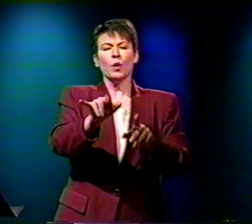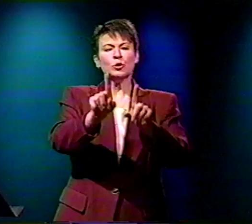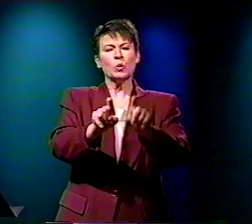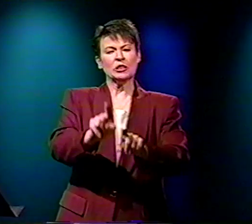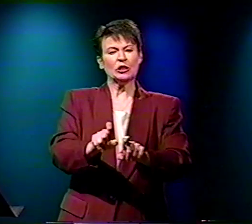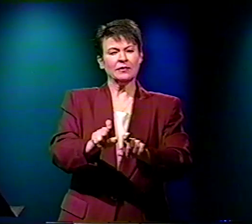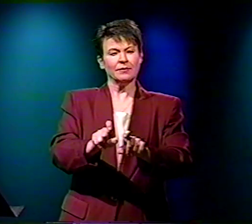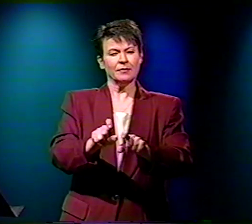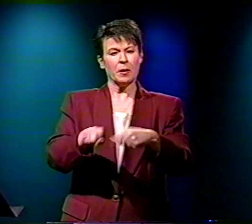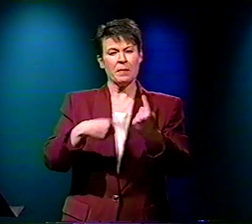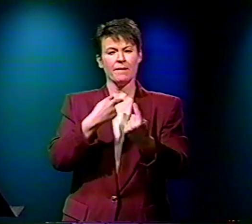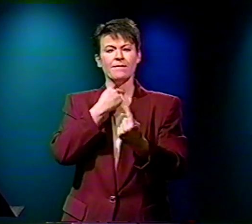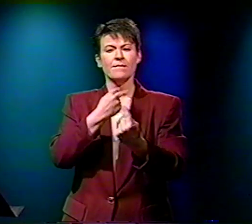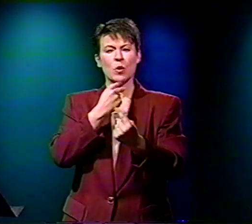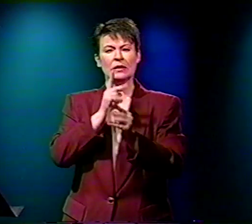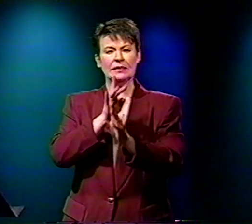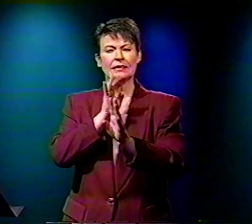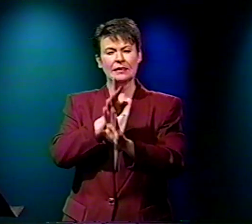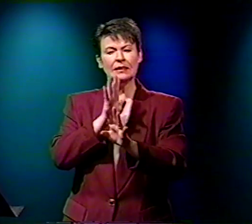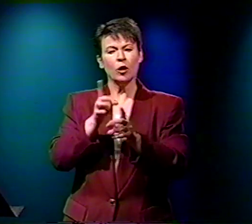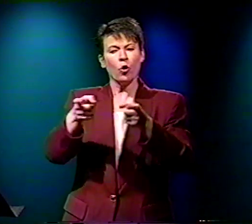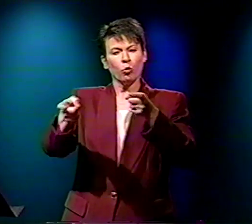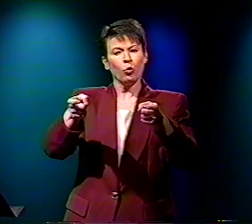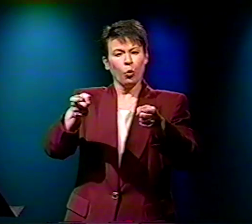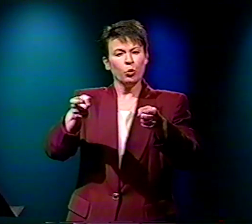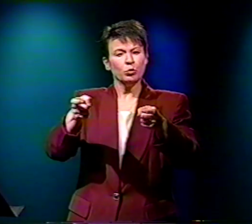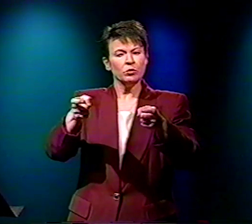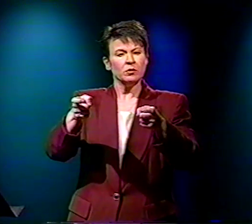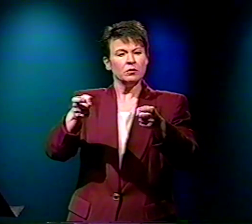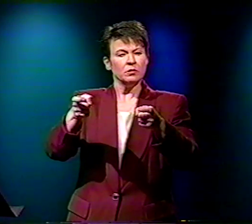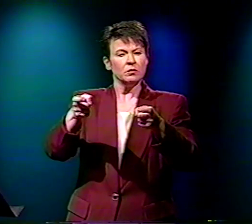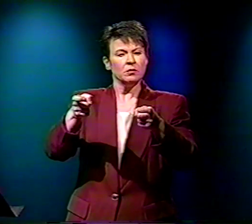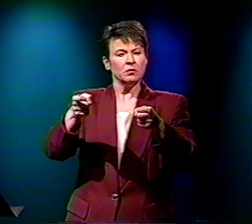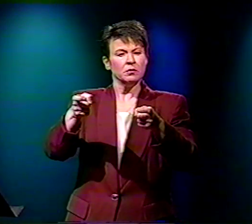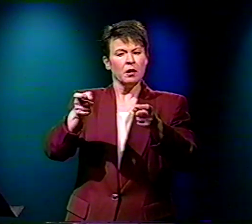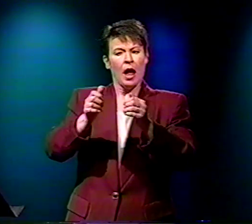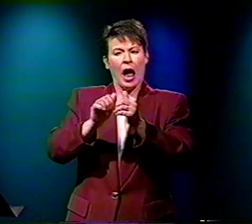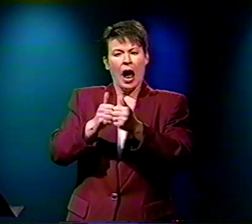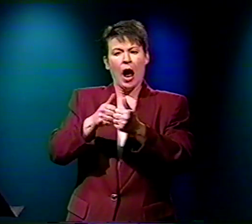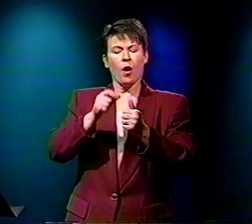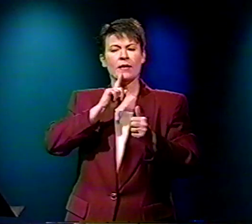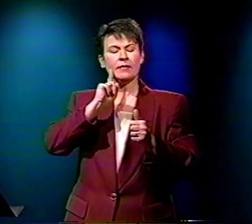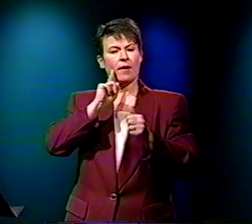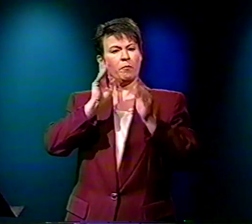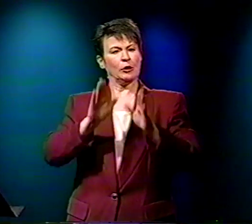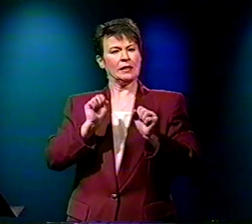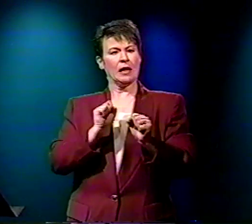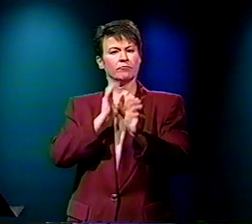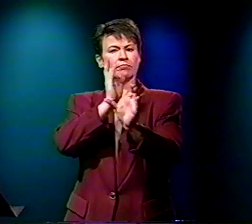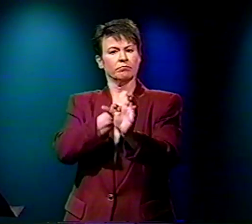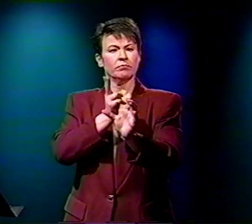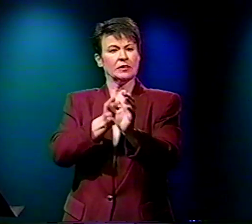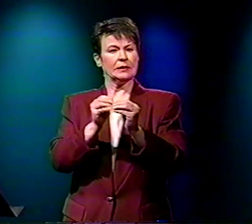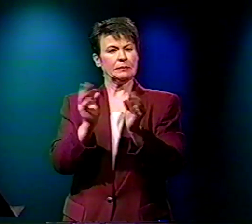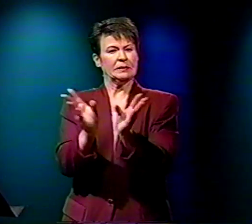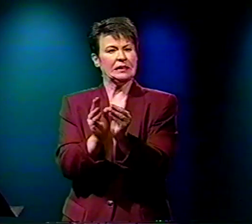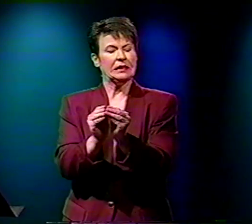try to speak out and have that experience occur. You know, voice interpreting creates a situation where there is control in